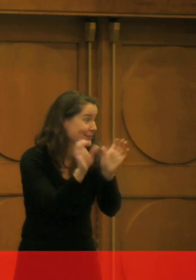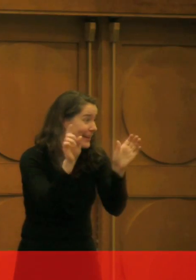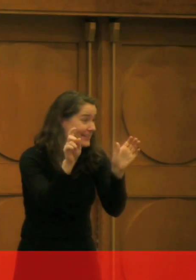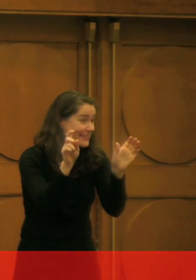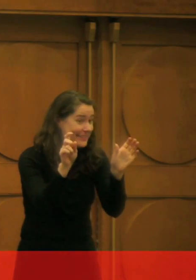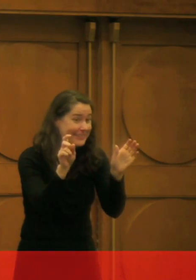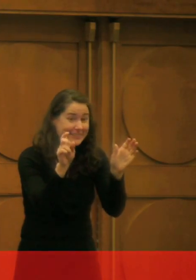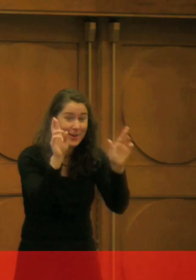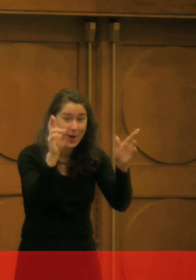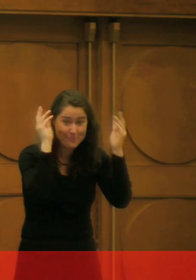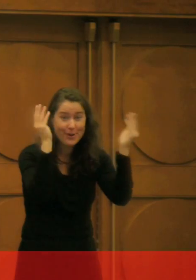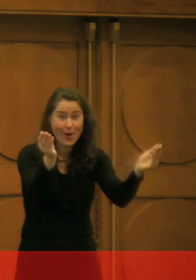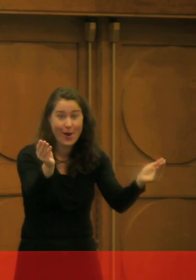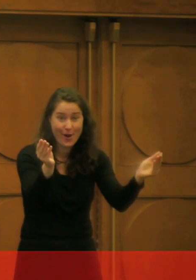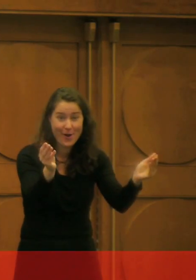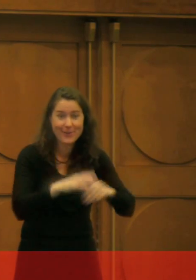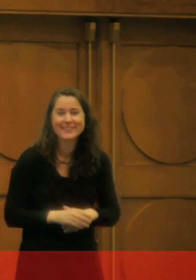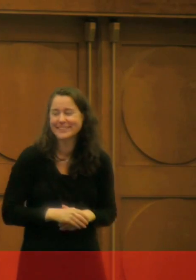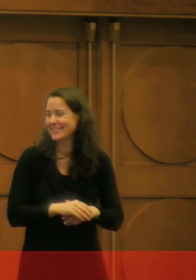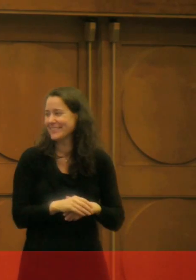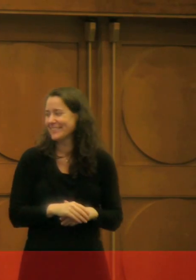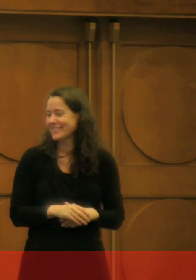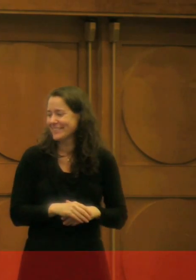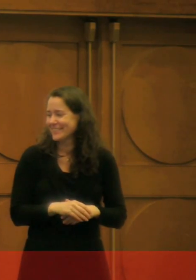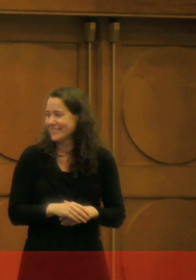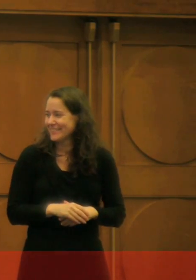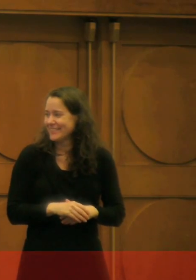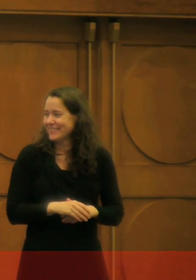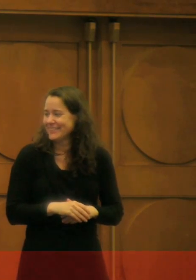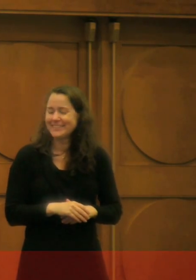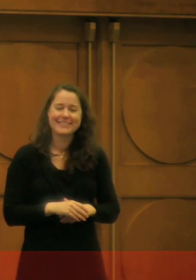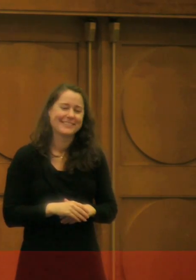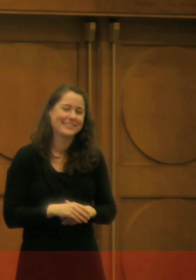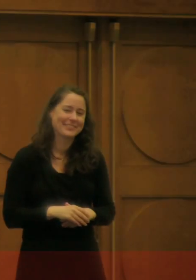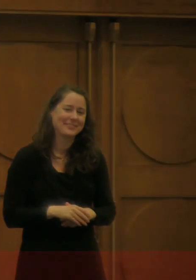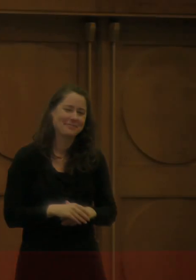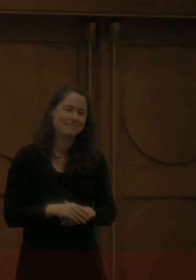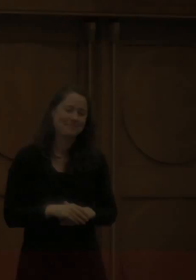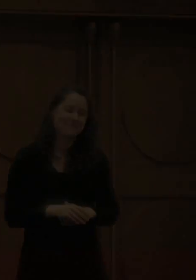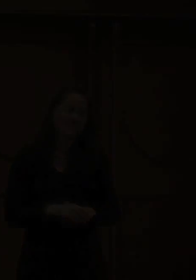We're going to go? We're going to get registered? All right. Thank you.